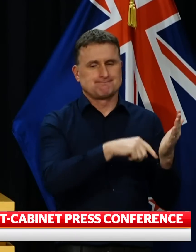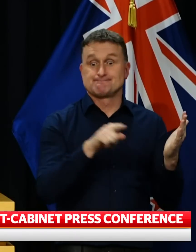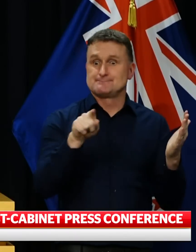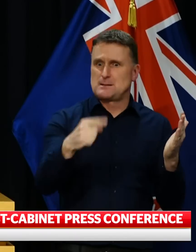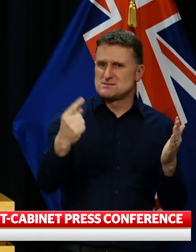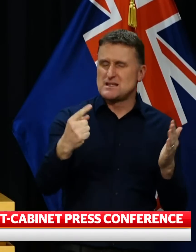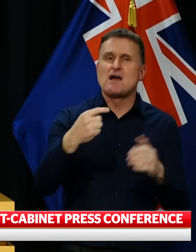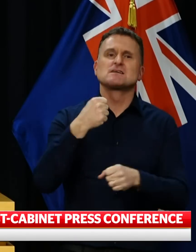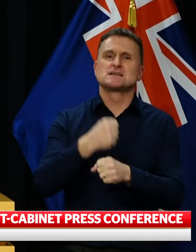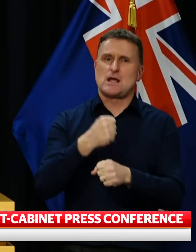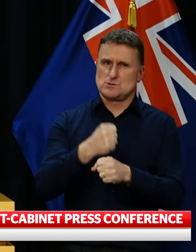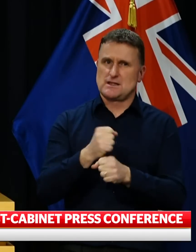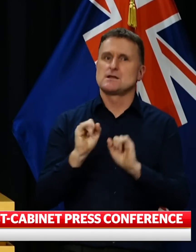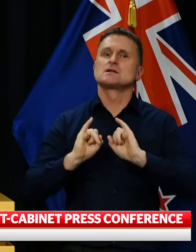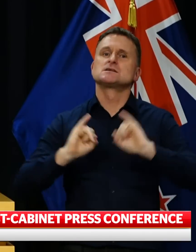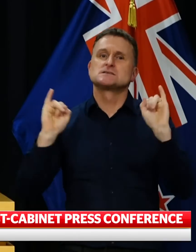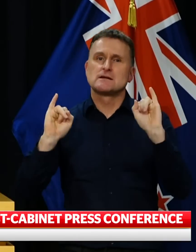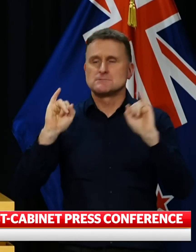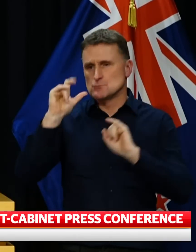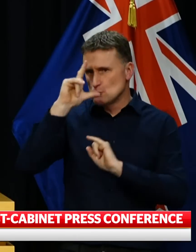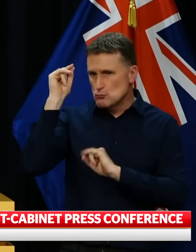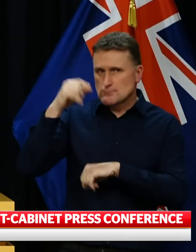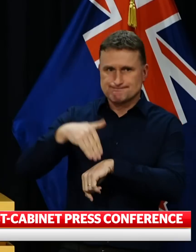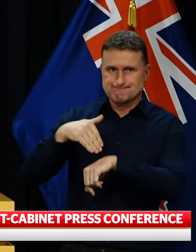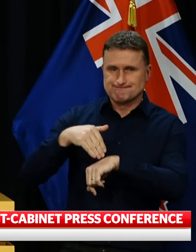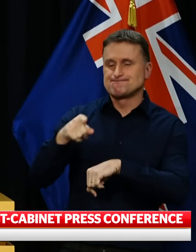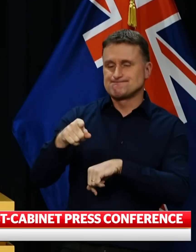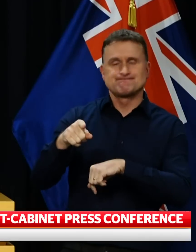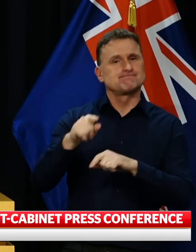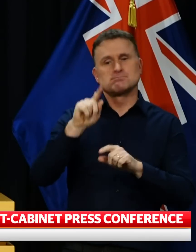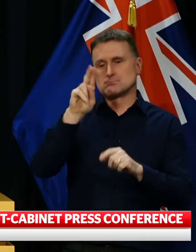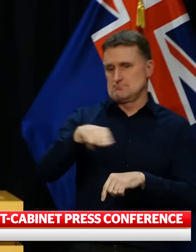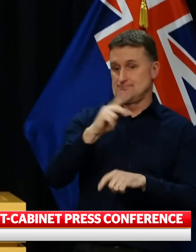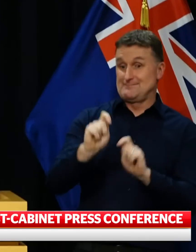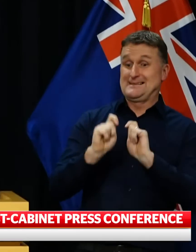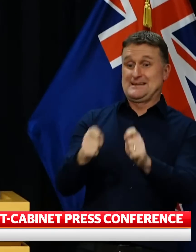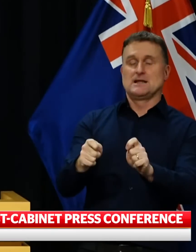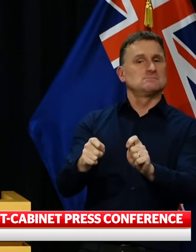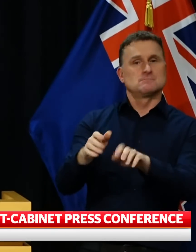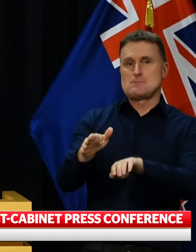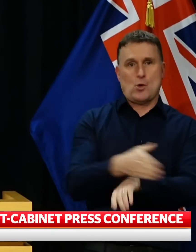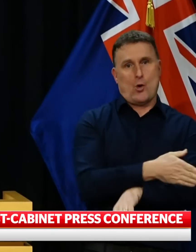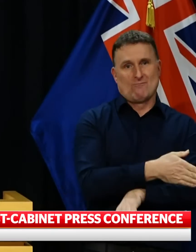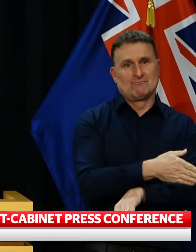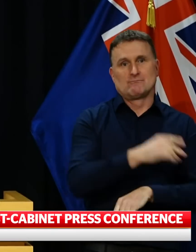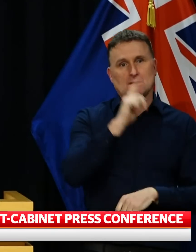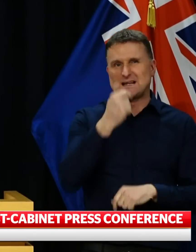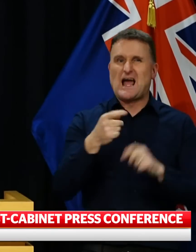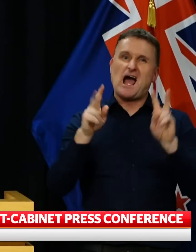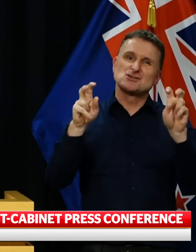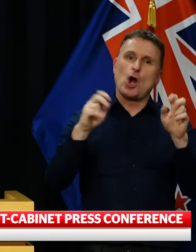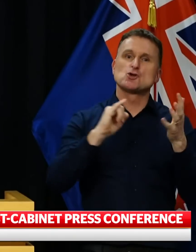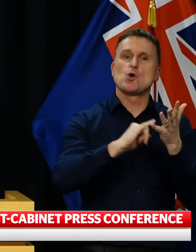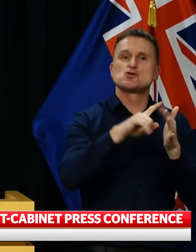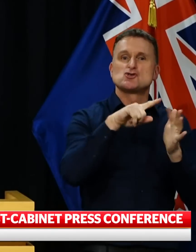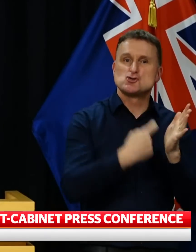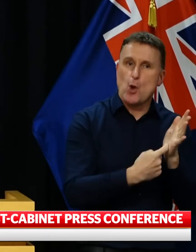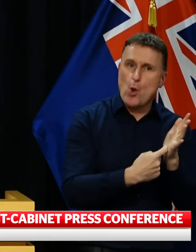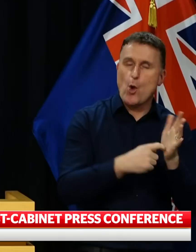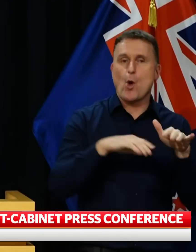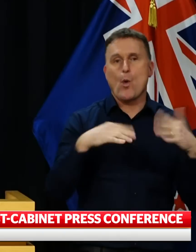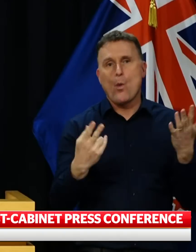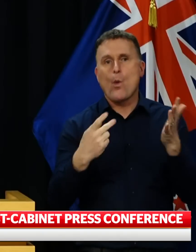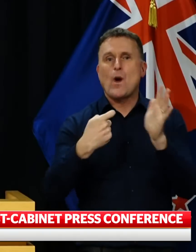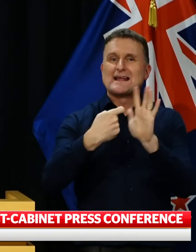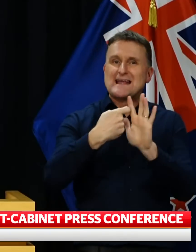serious crimes, and it is totally inappropriate for him to hold any honour. He can no longer use the title of Sir or